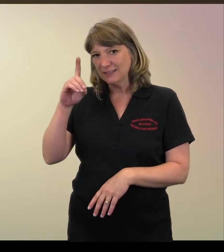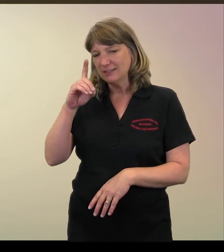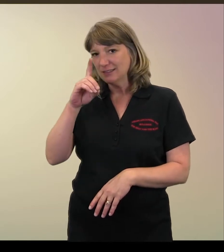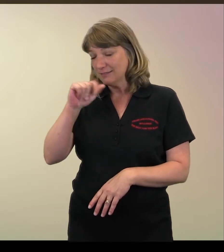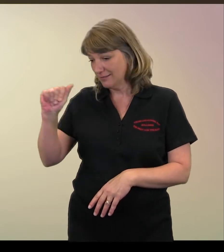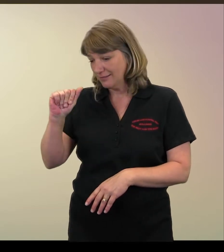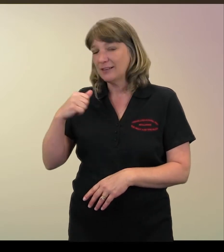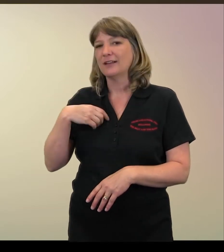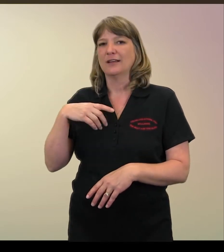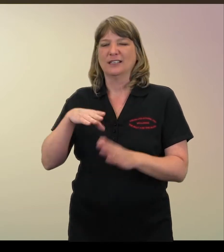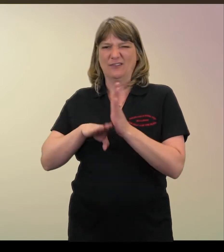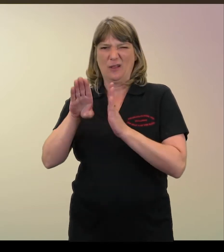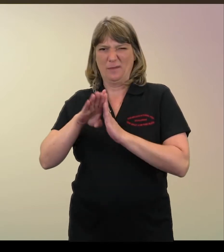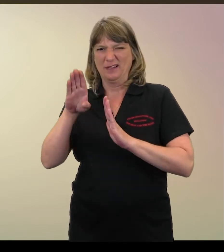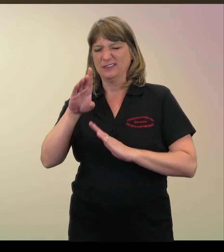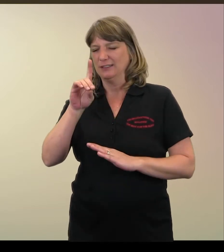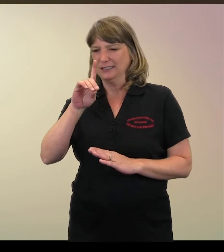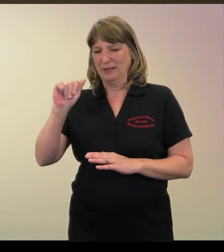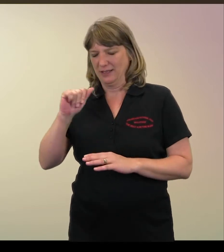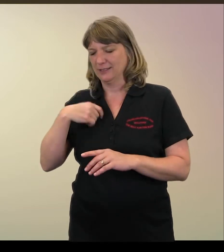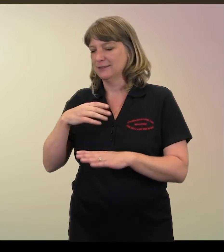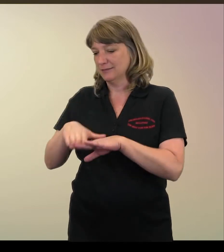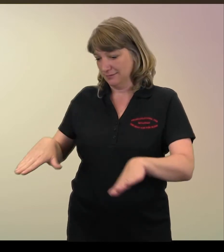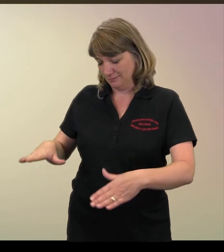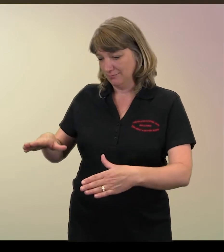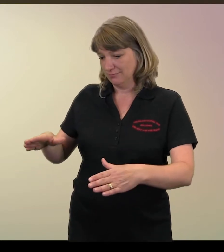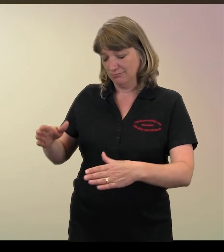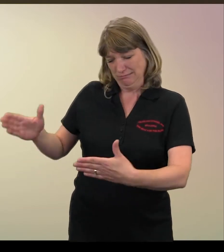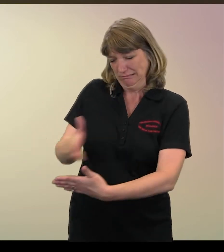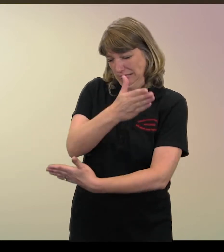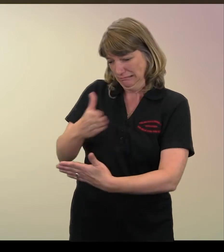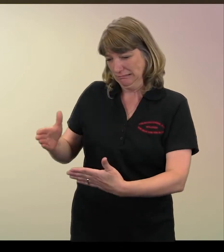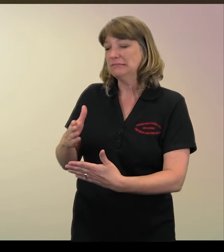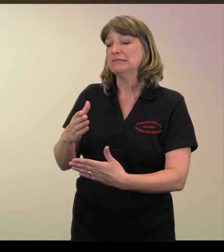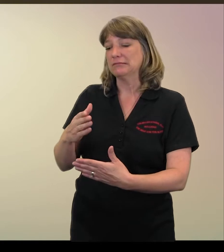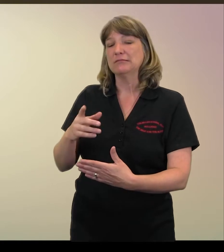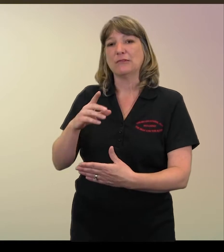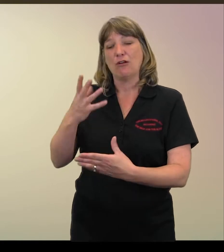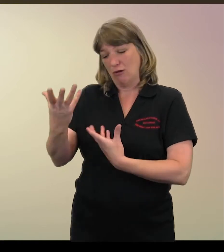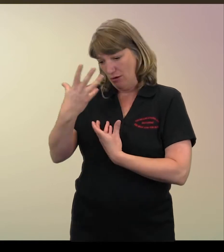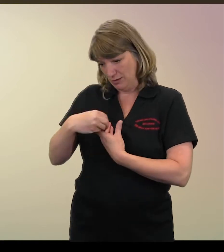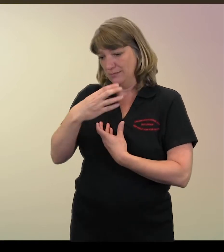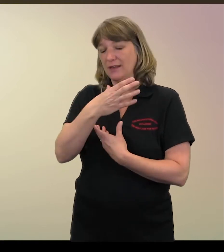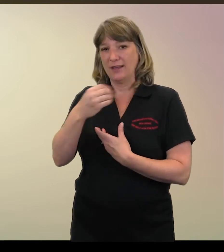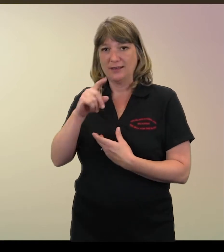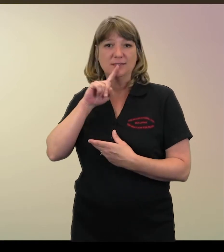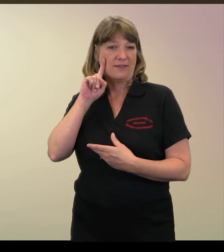developmental disabilities, including autism, as well as with children who are deaf and hard of hearing.